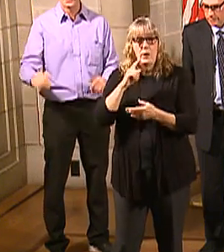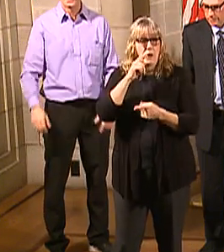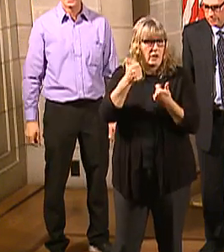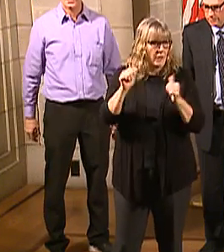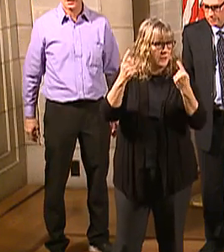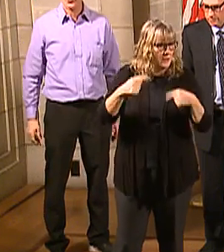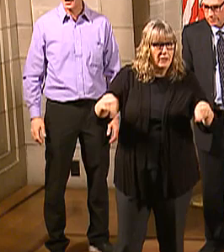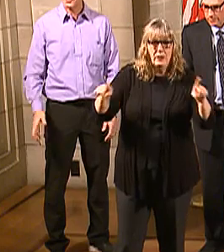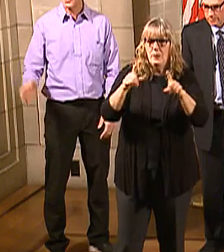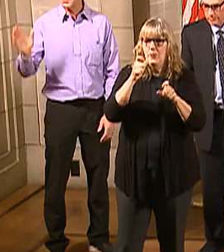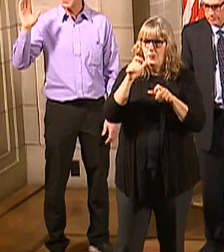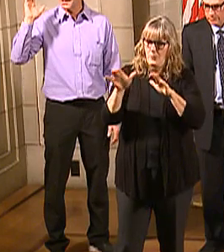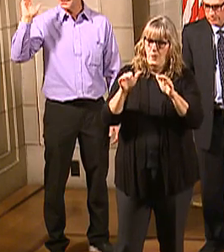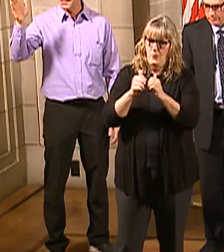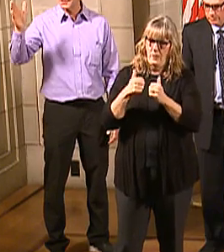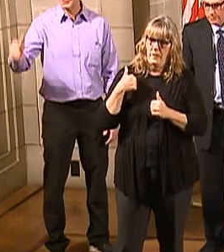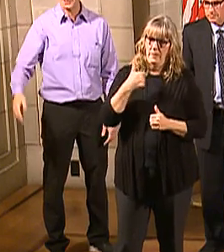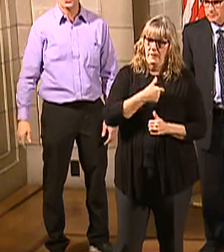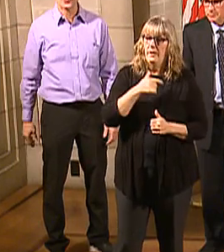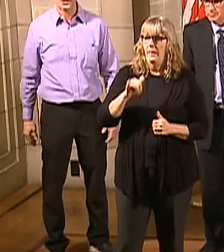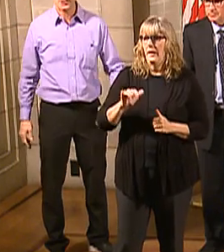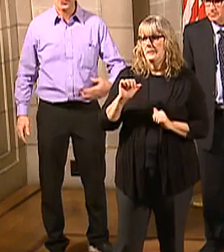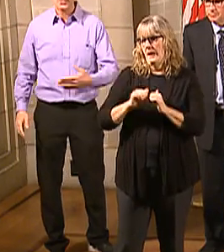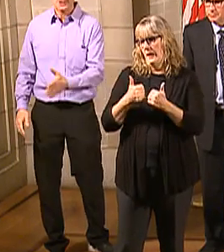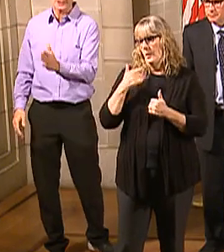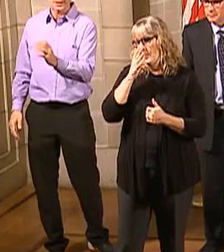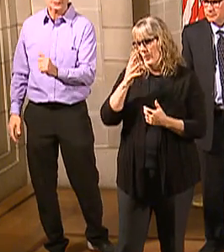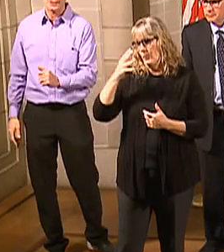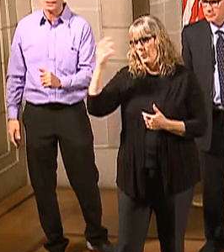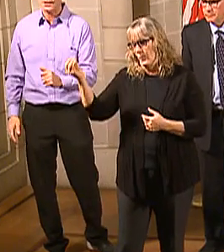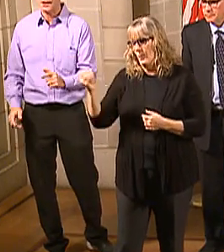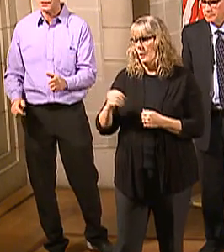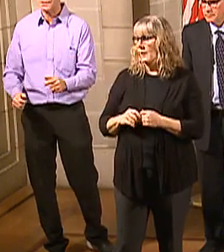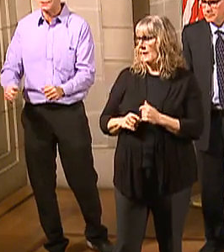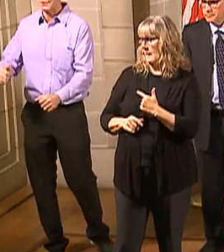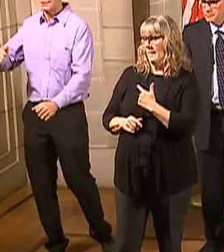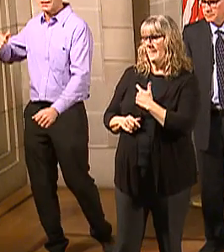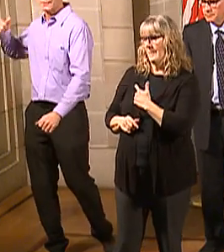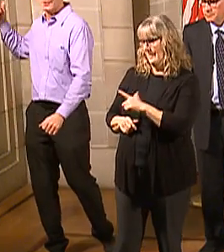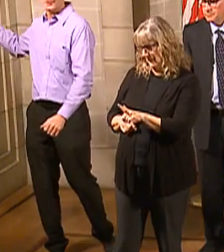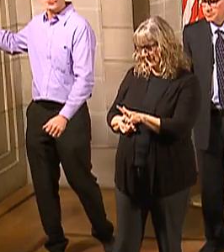who's walking with us, I guess that's the direction we're going to go, is we're going to take a left outside the